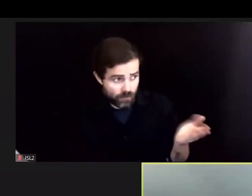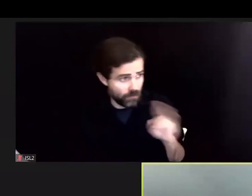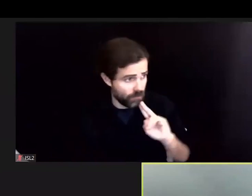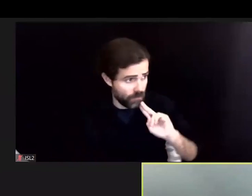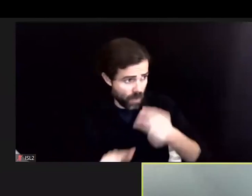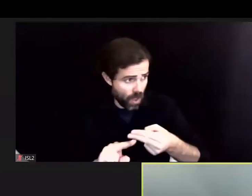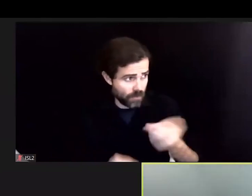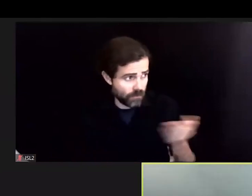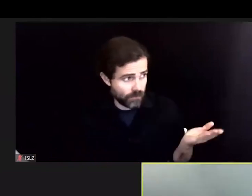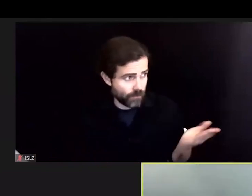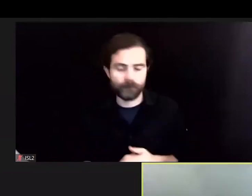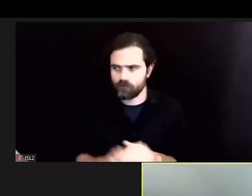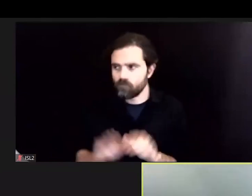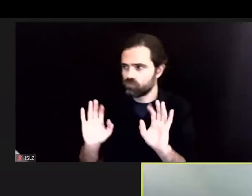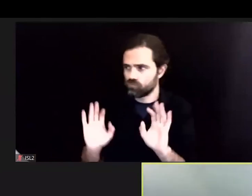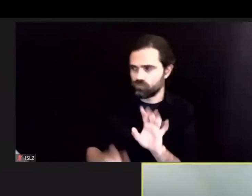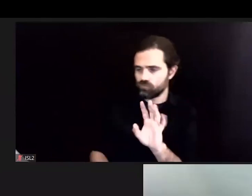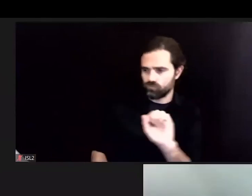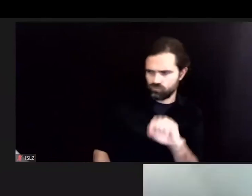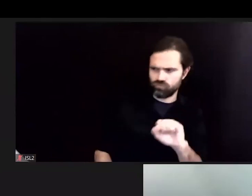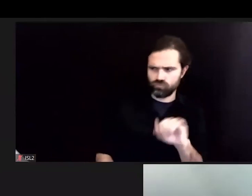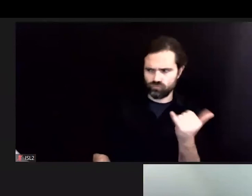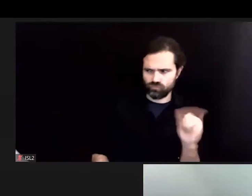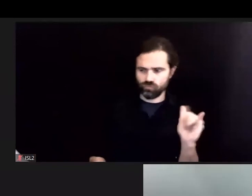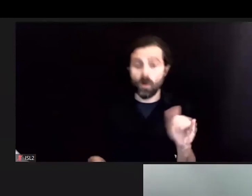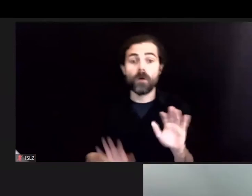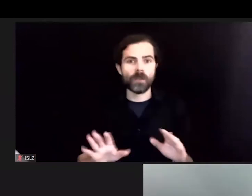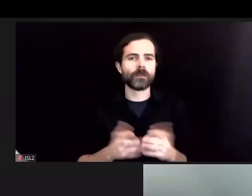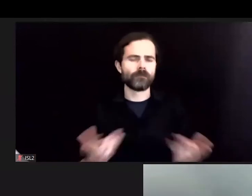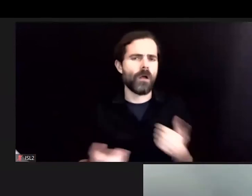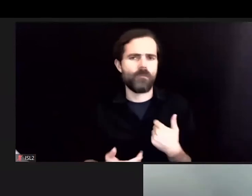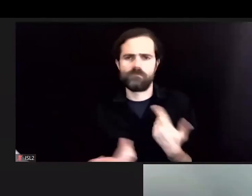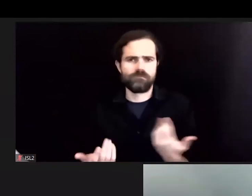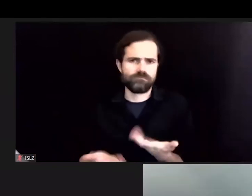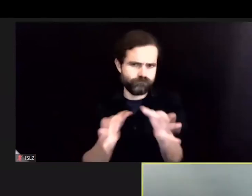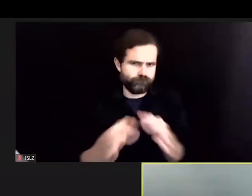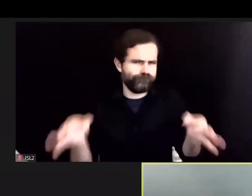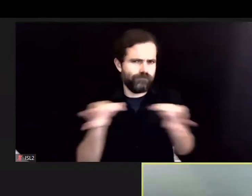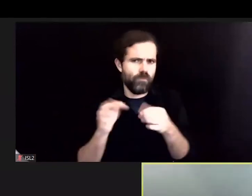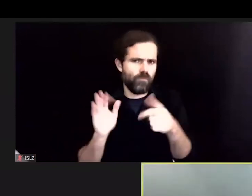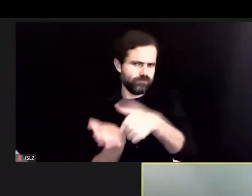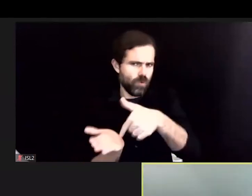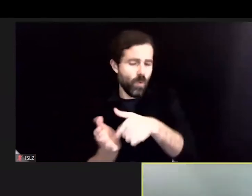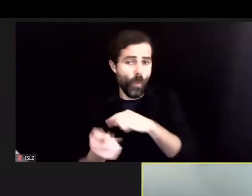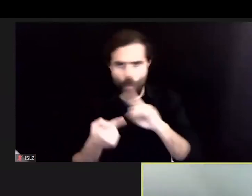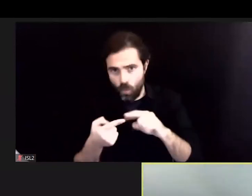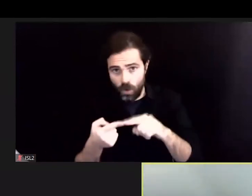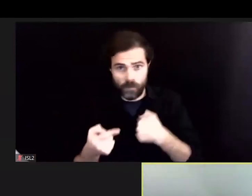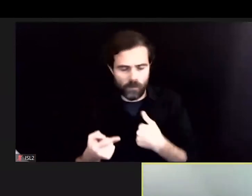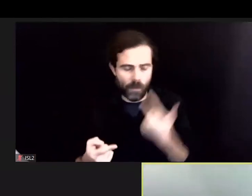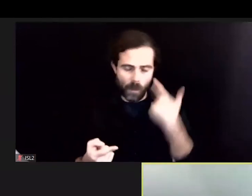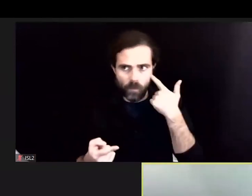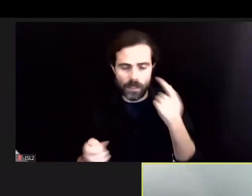other legislation, one of the key requirements we always try to suggest to the